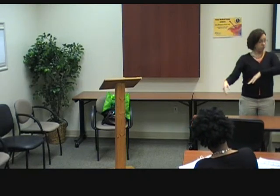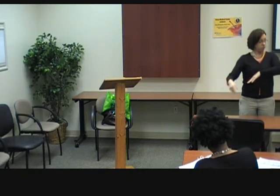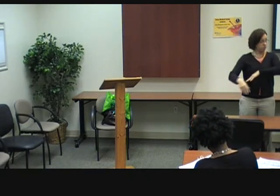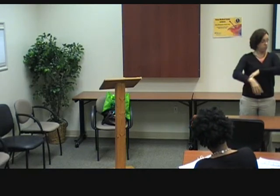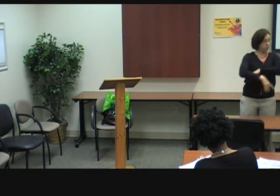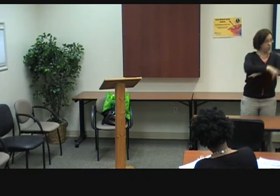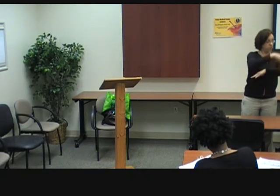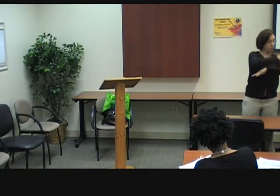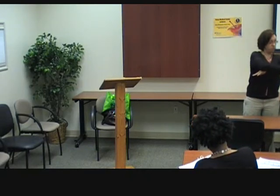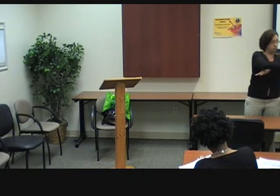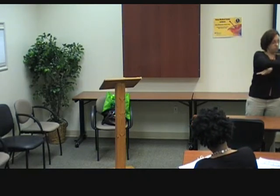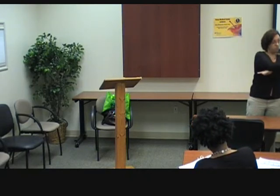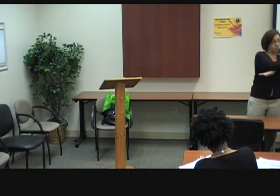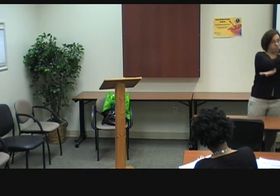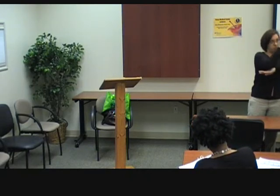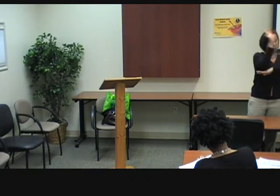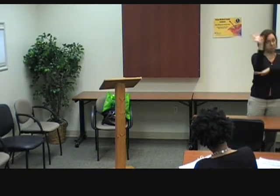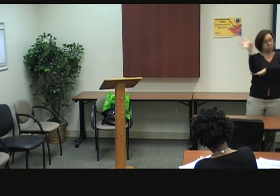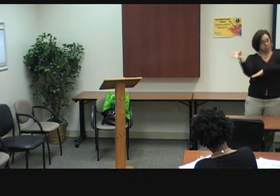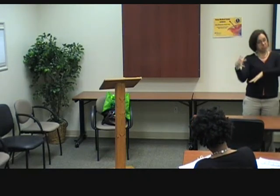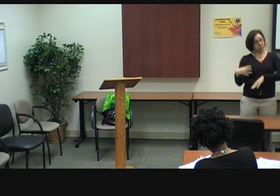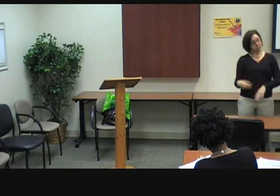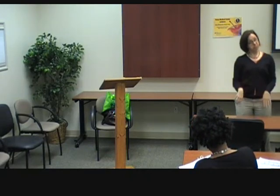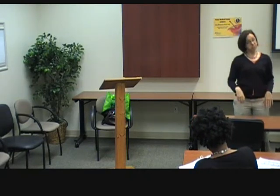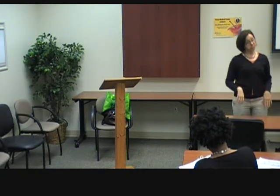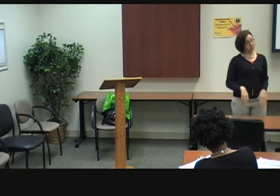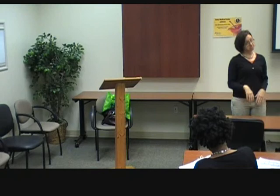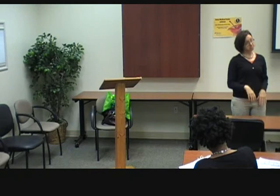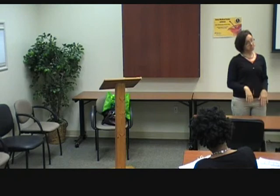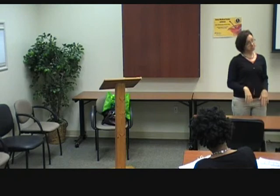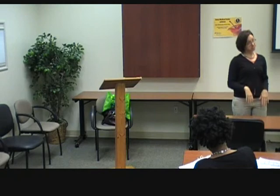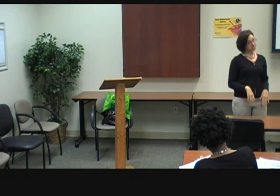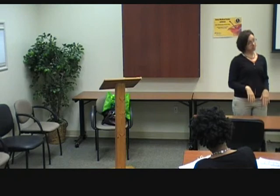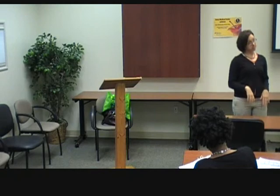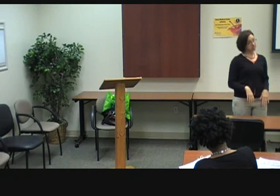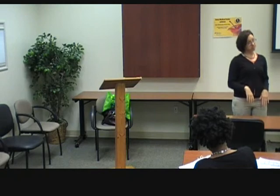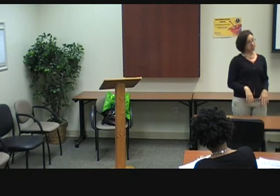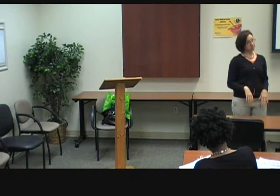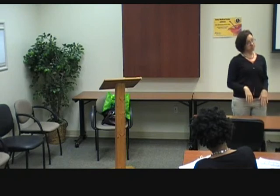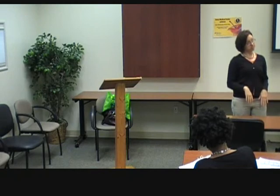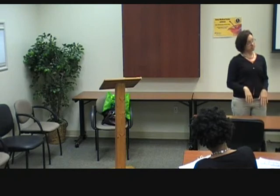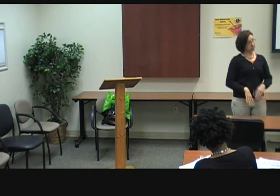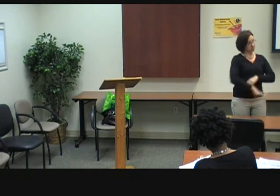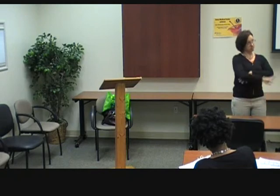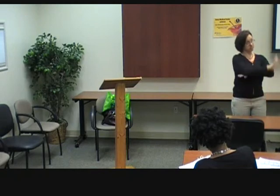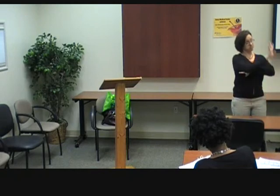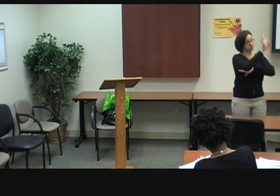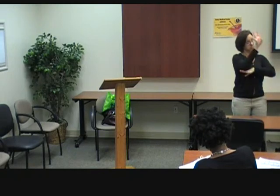Peacock. Oh. The P with the tail. Spread your, yeah, spread your hand out, yeah, the tail.